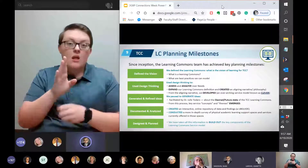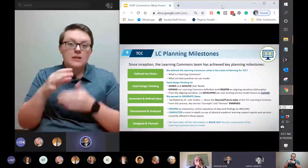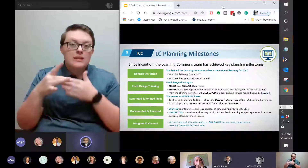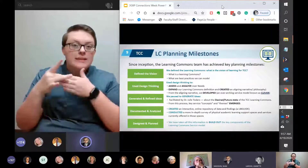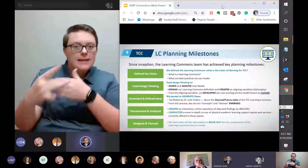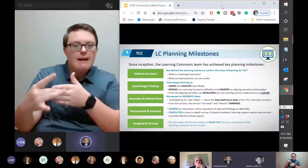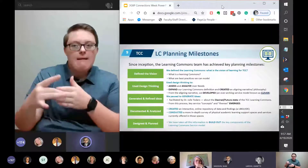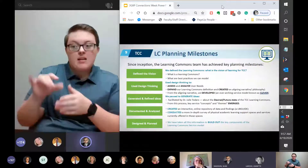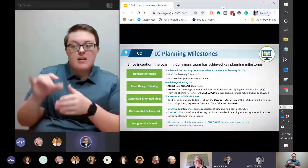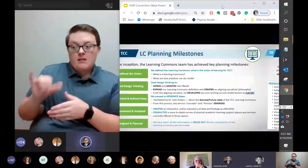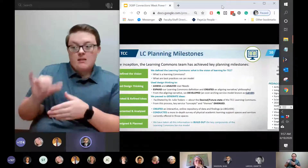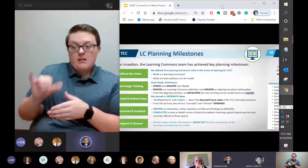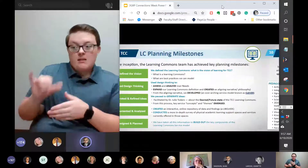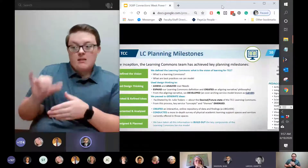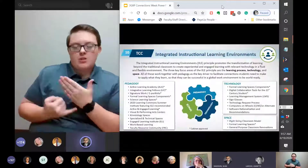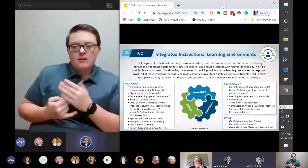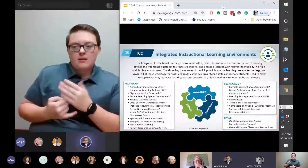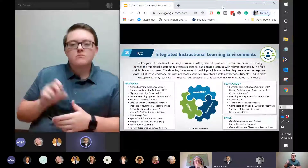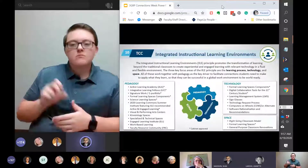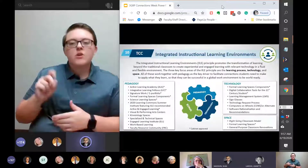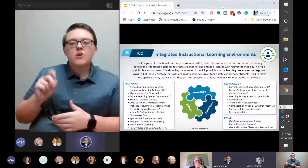projects. You can go to the next slide.